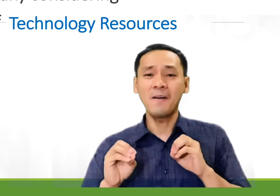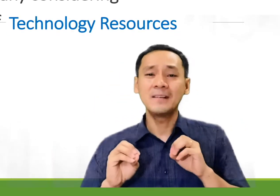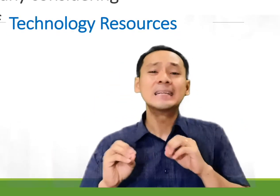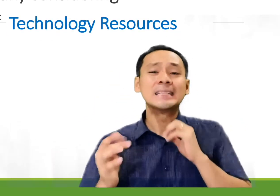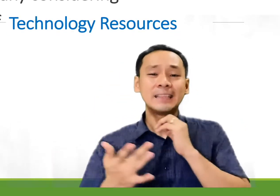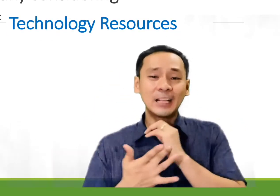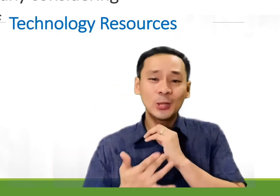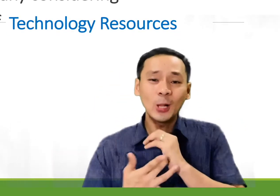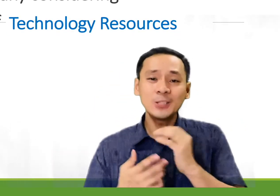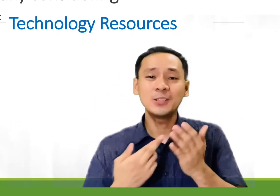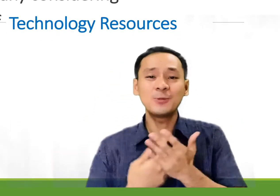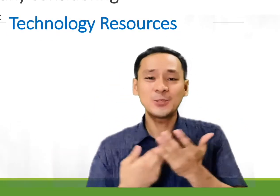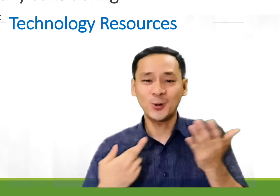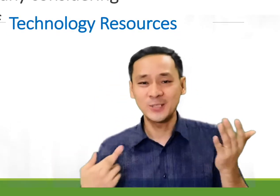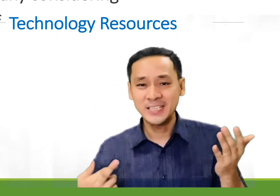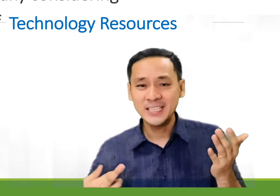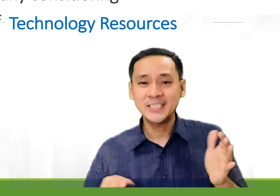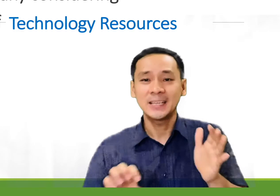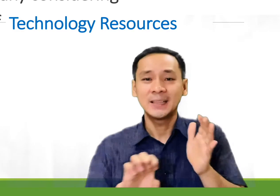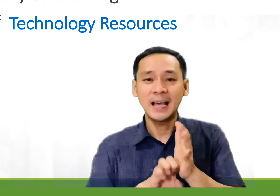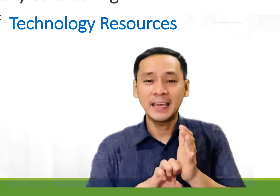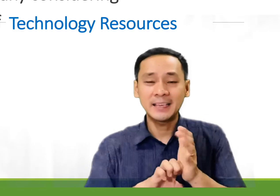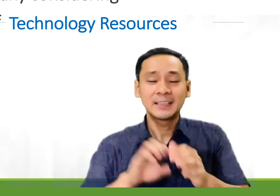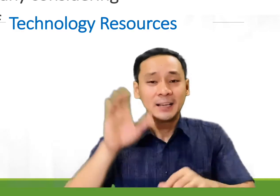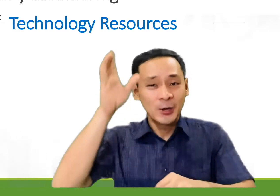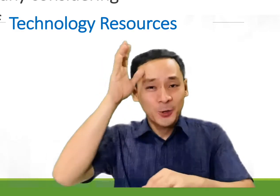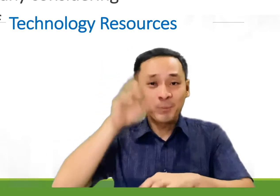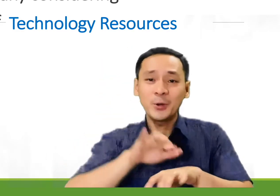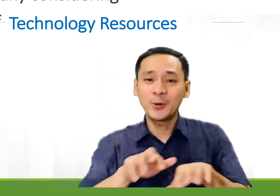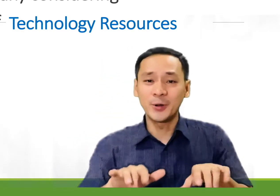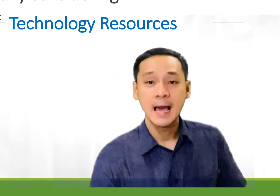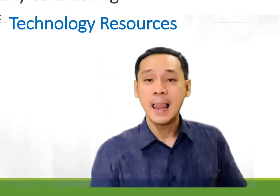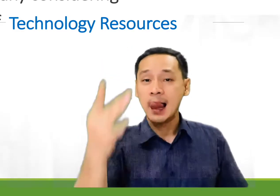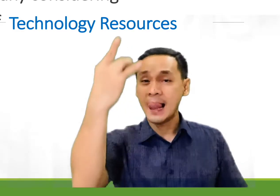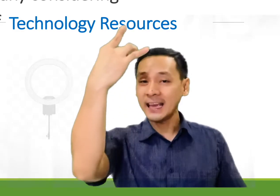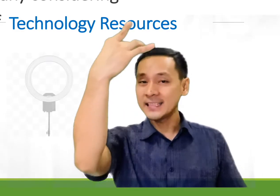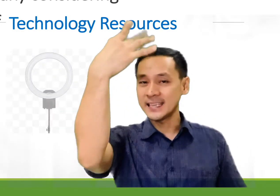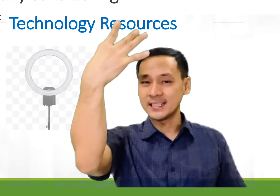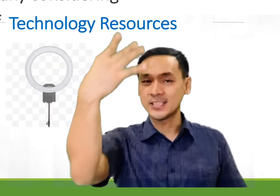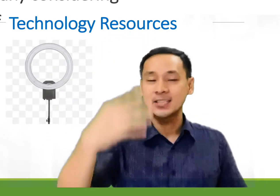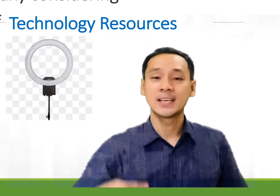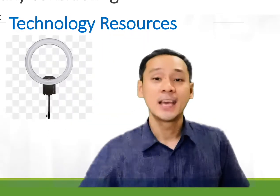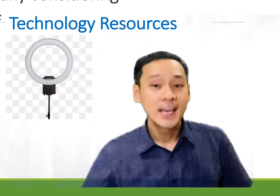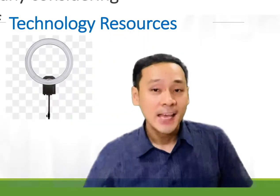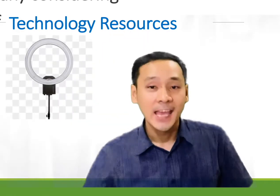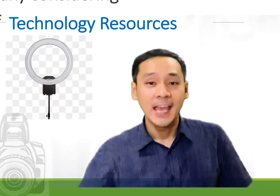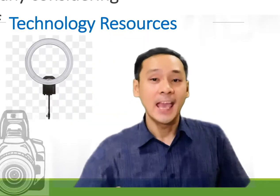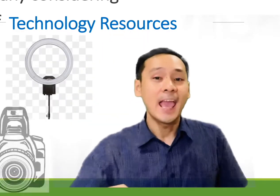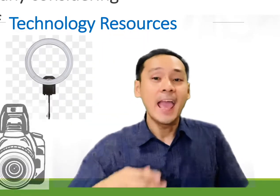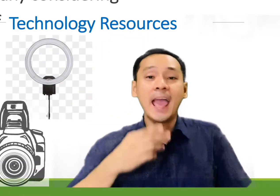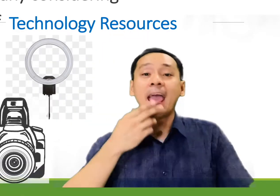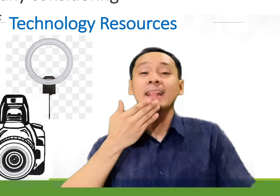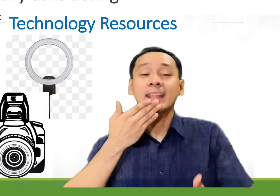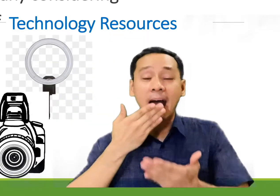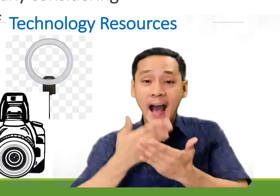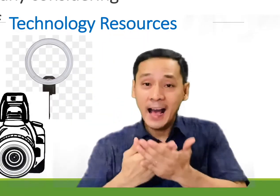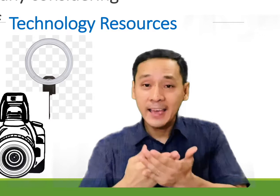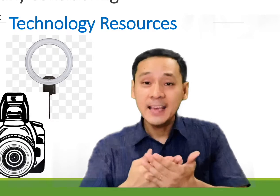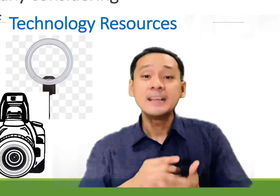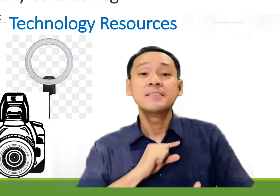availability of technology resources like computer, lightings,